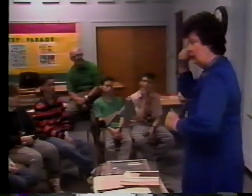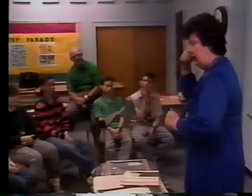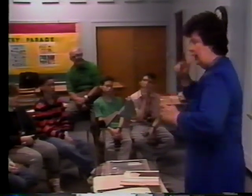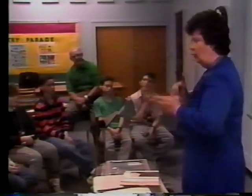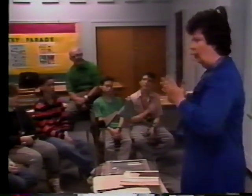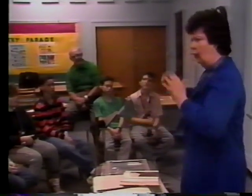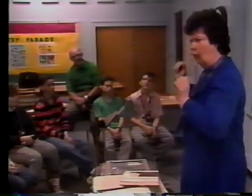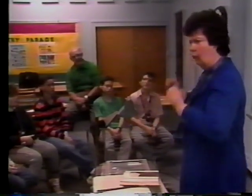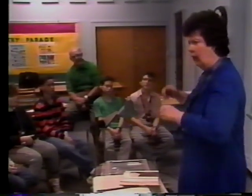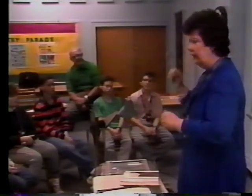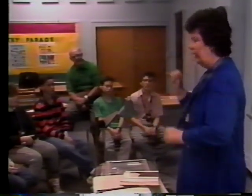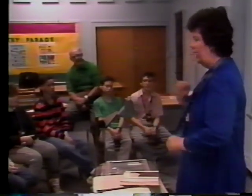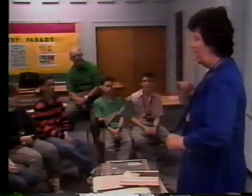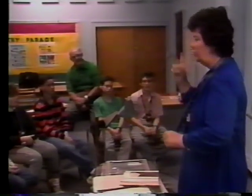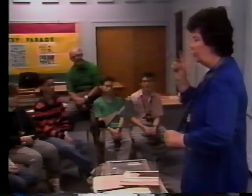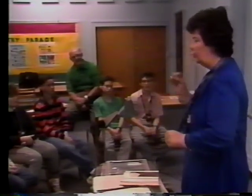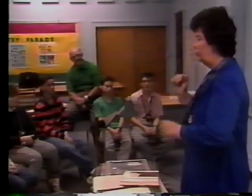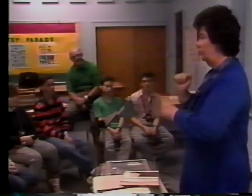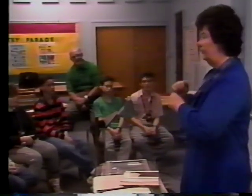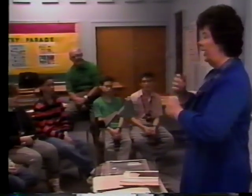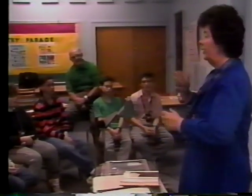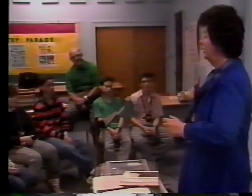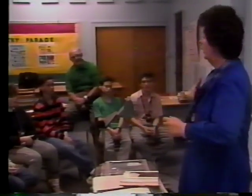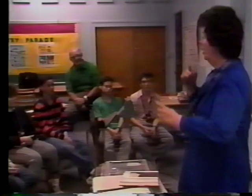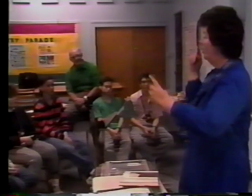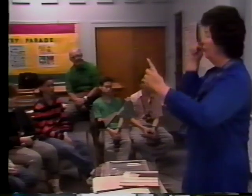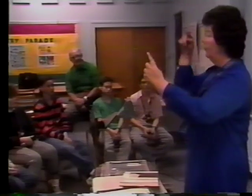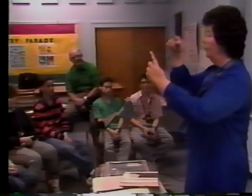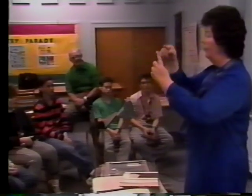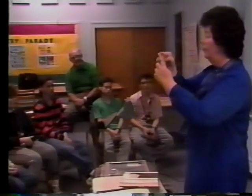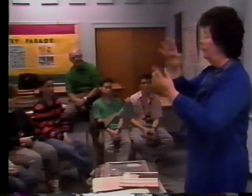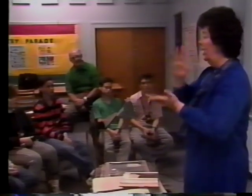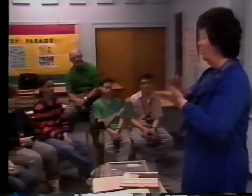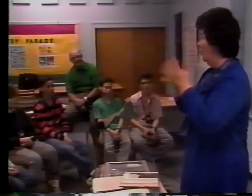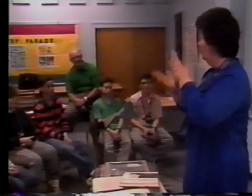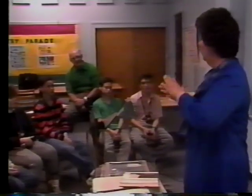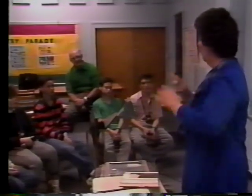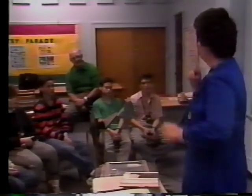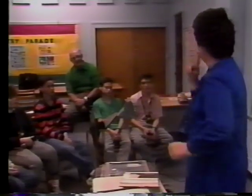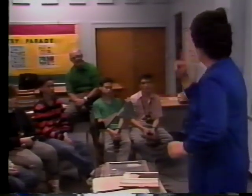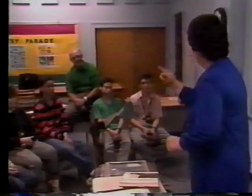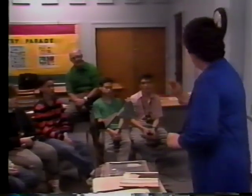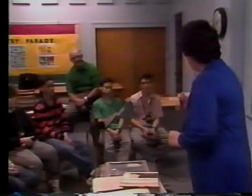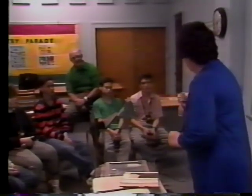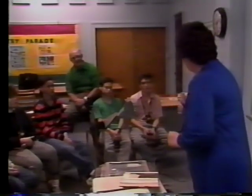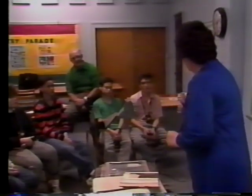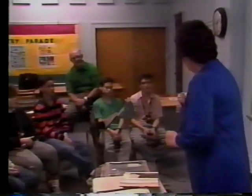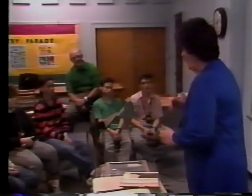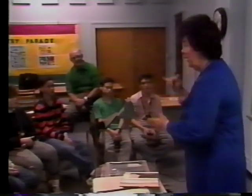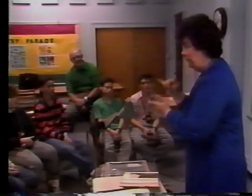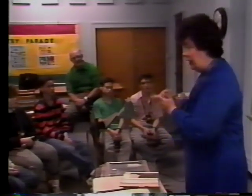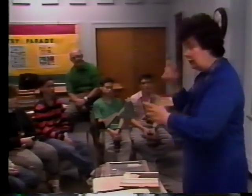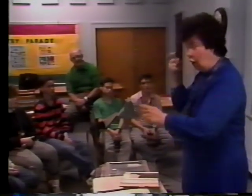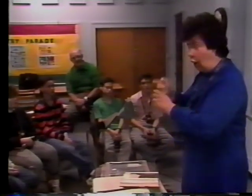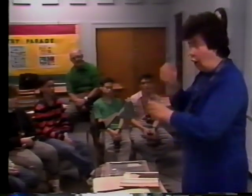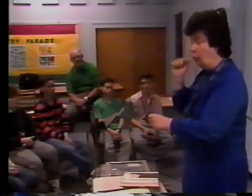think, what can I do to make my goal become true? And that's hard